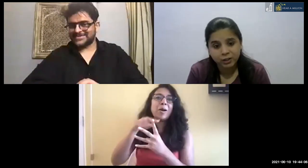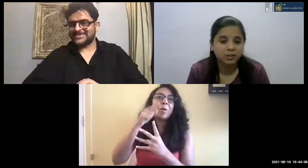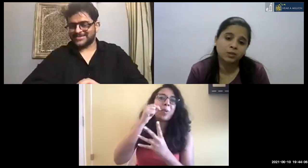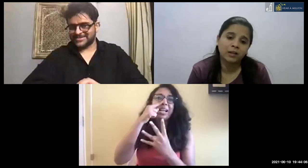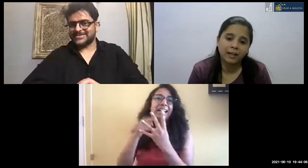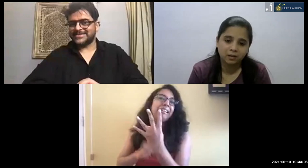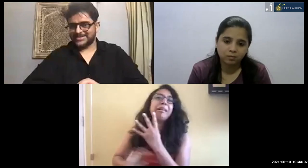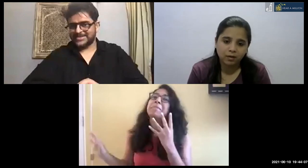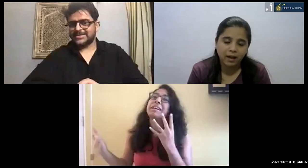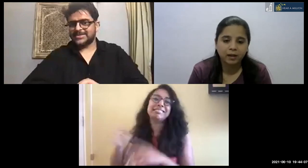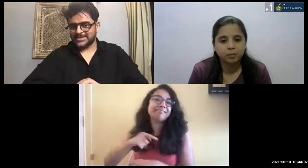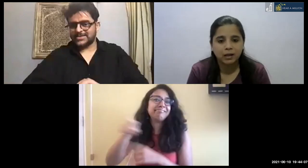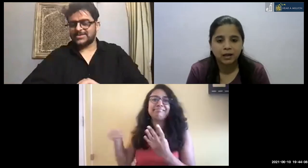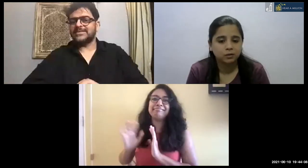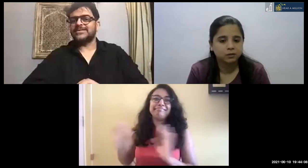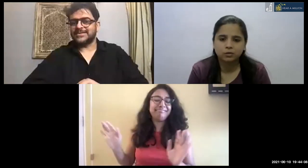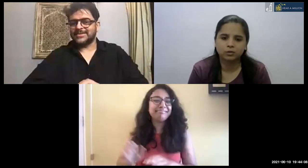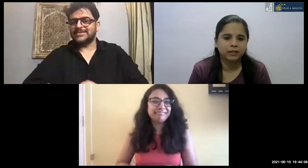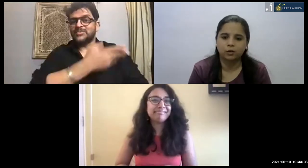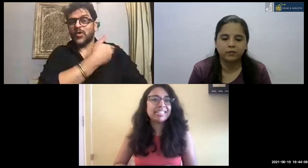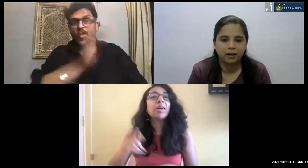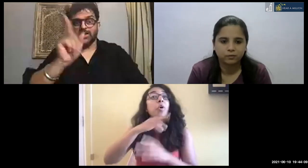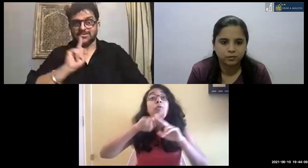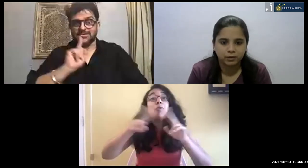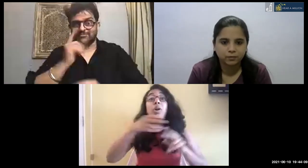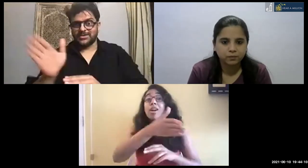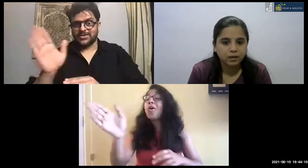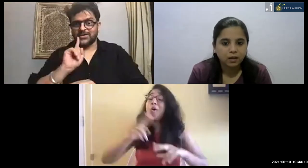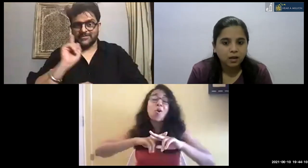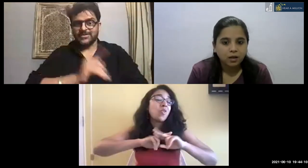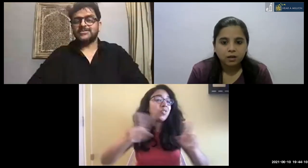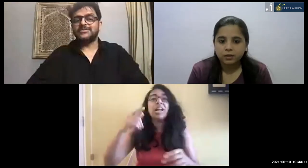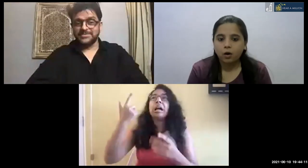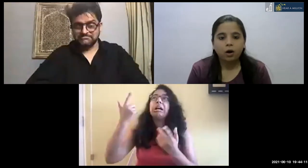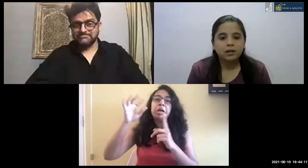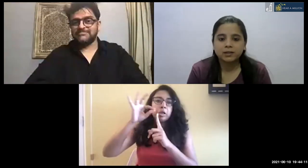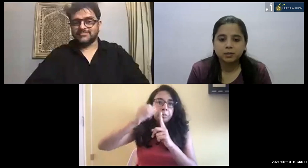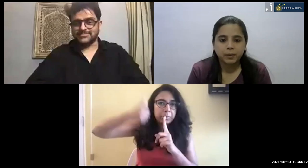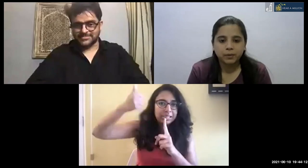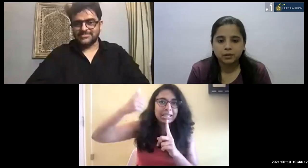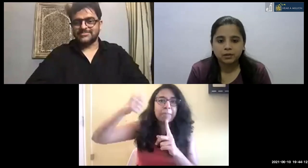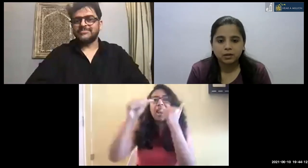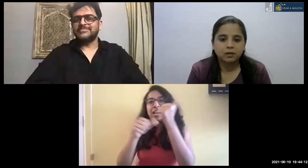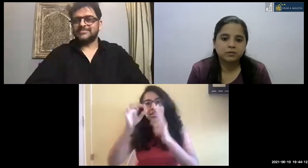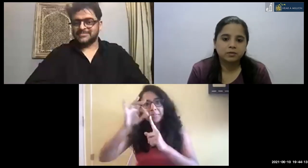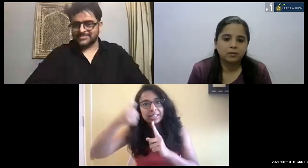teachers as well, like I am and Bilal also. So that's all we have over there. So all other